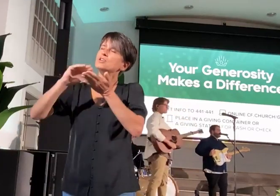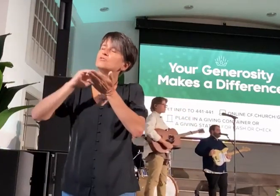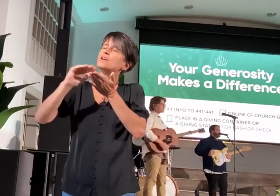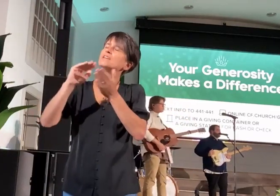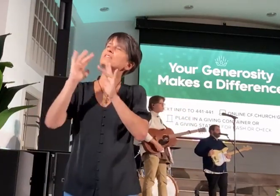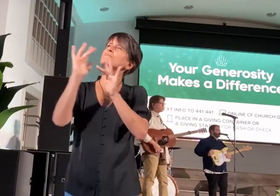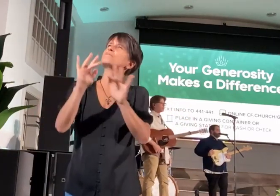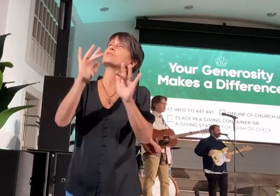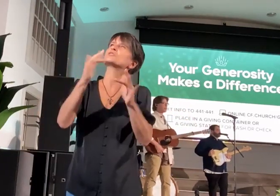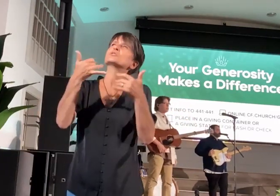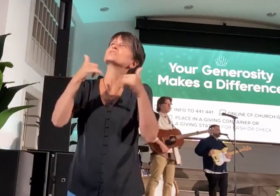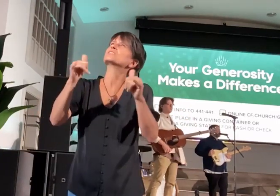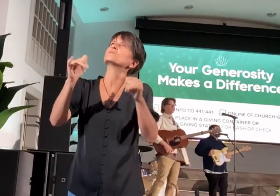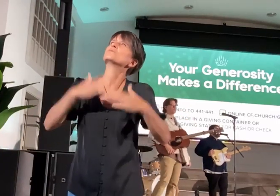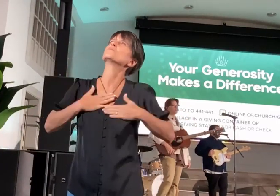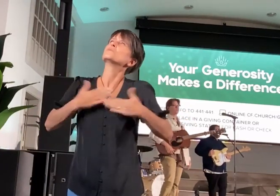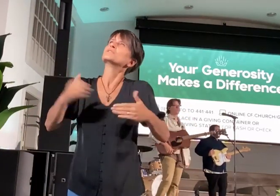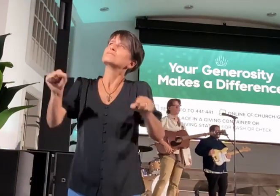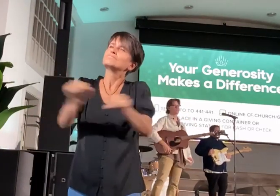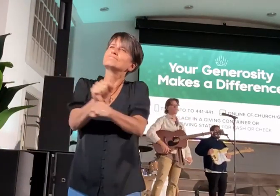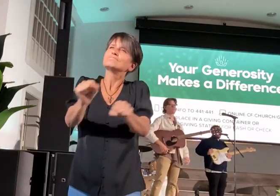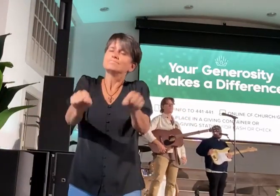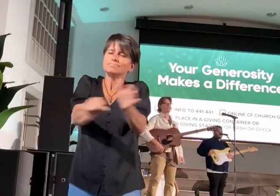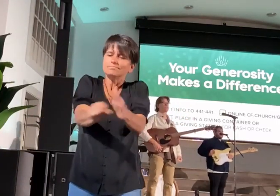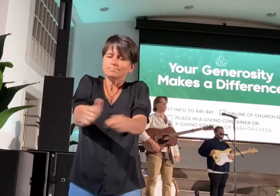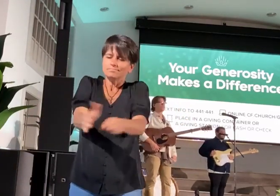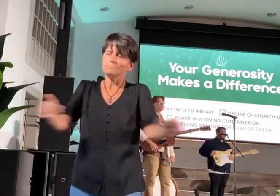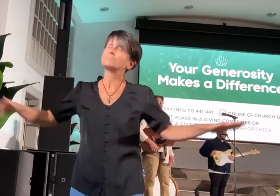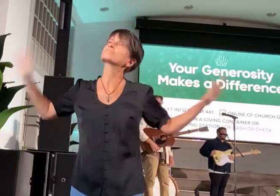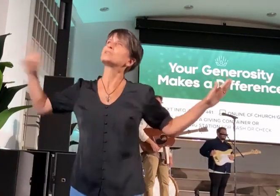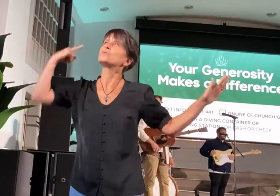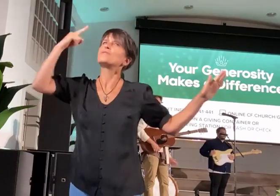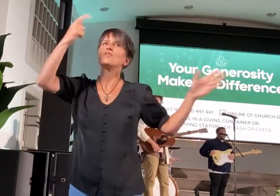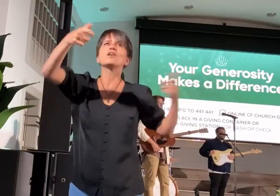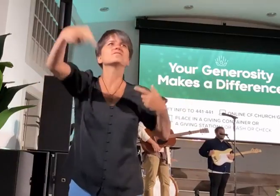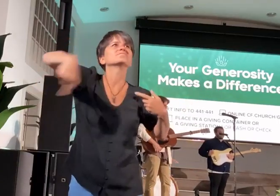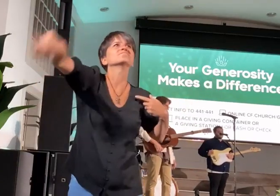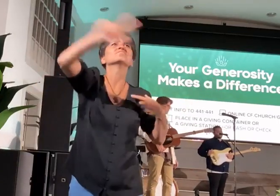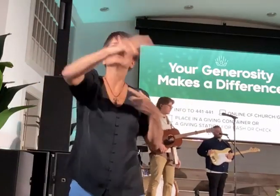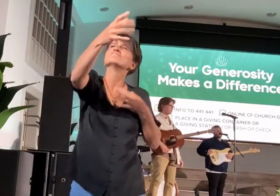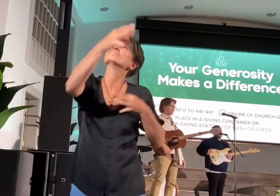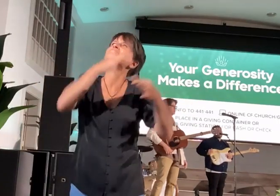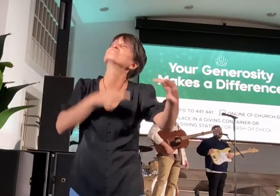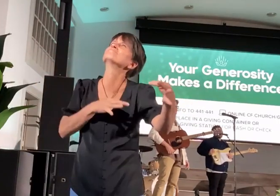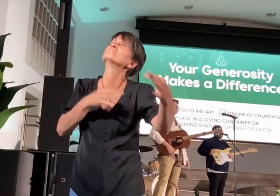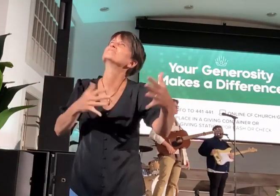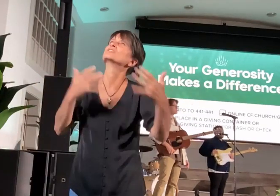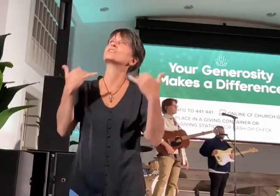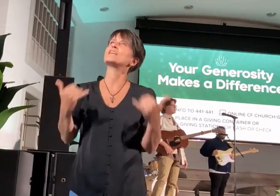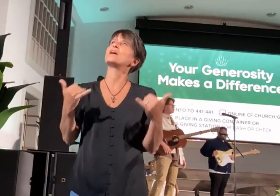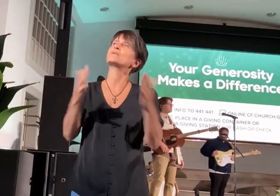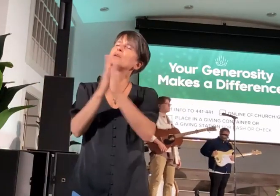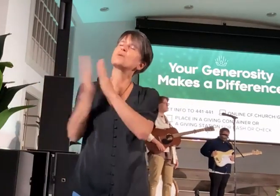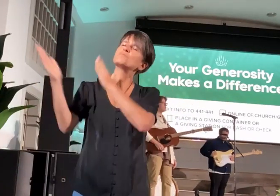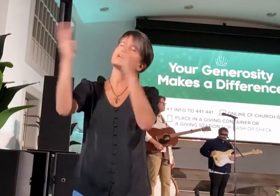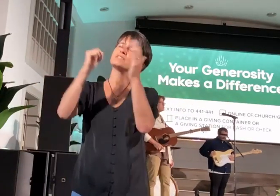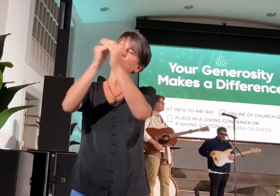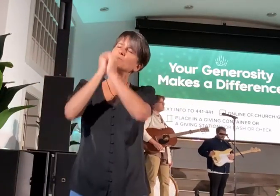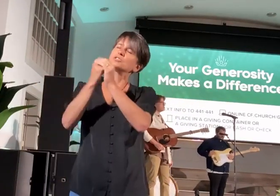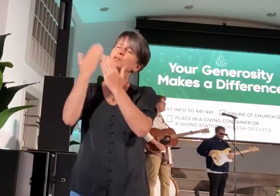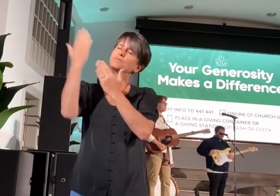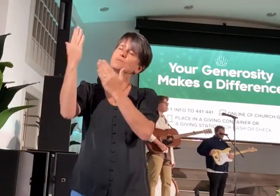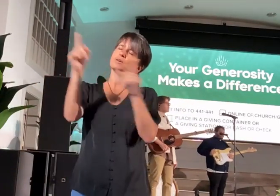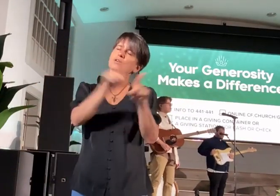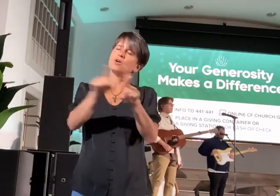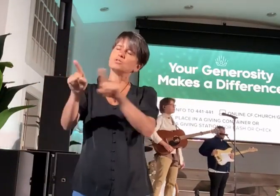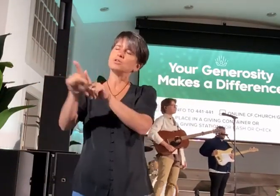on them. You still gave your life for them. We're grateful today because of that, God. We're not only going to give our praise and our worship, we're going to give